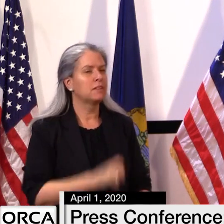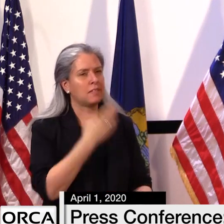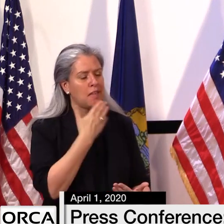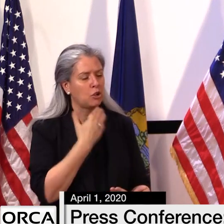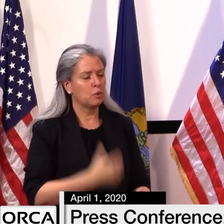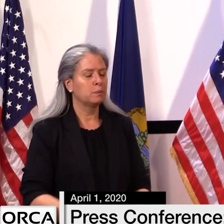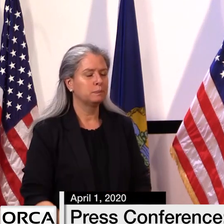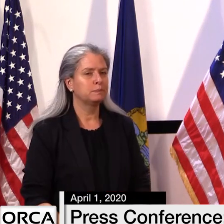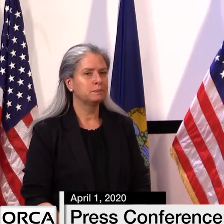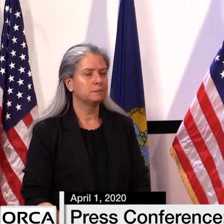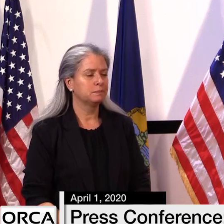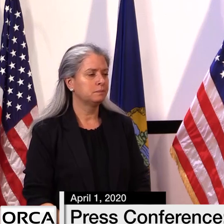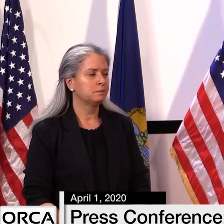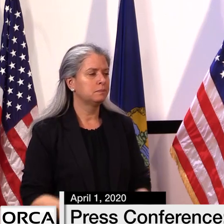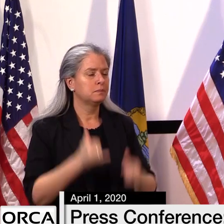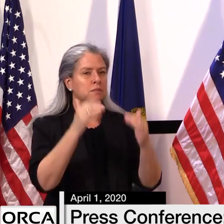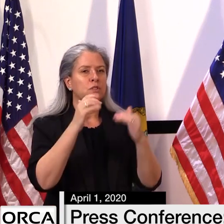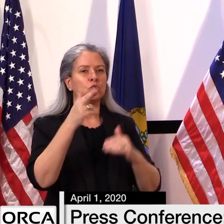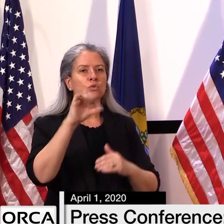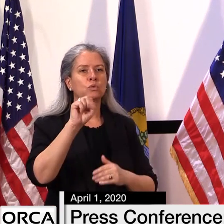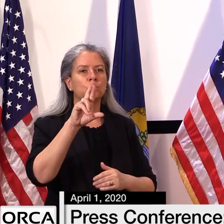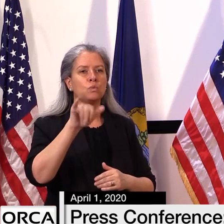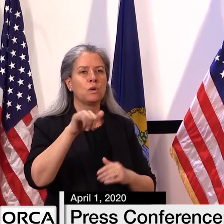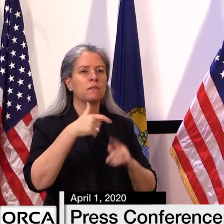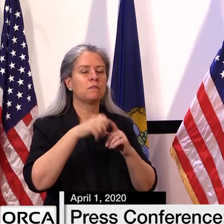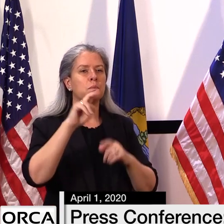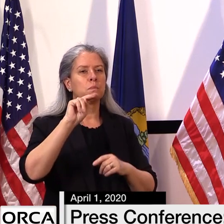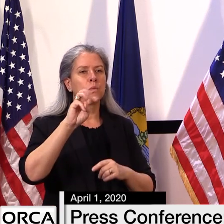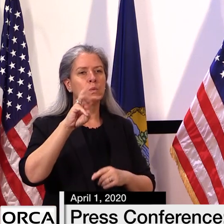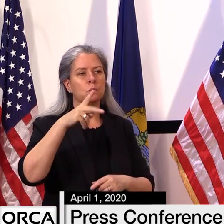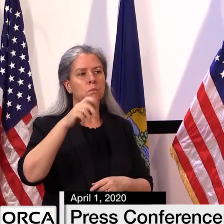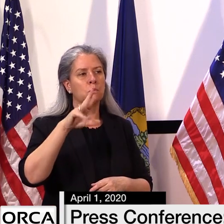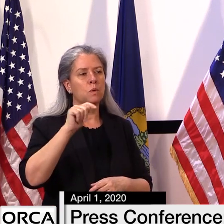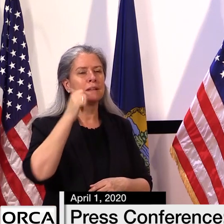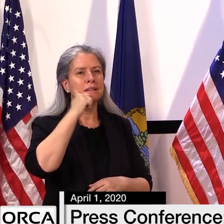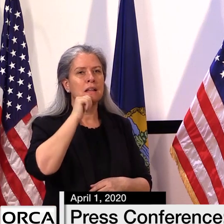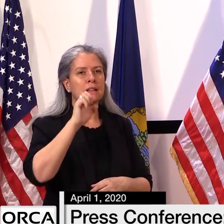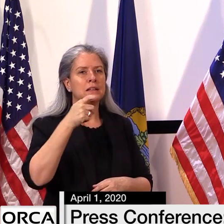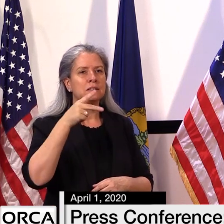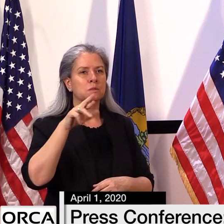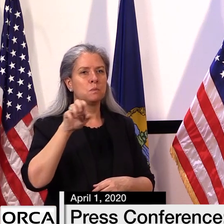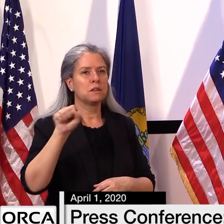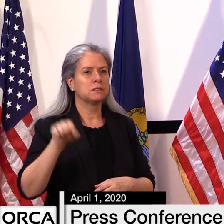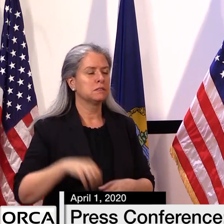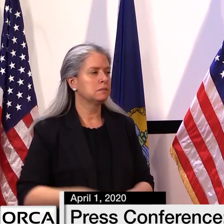Thank you, Michelle. Chris Roy, Newport Daily Express.